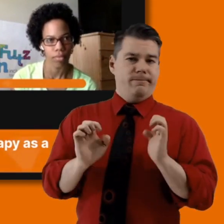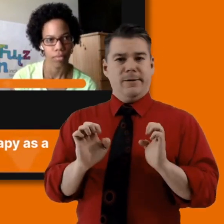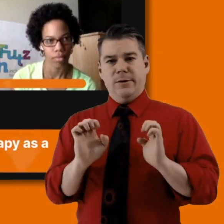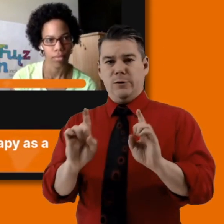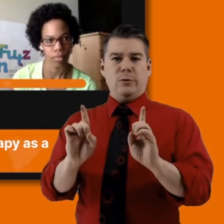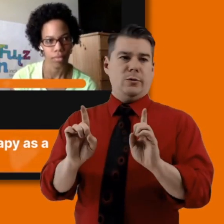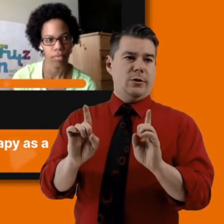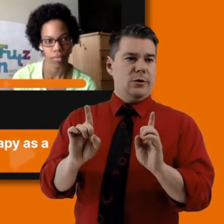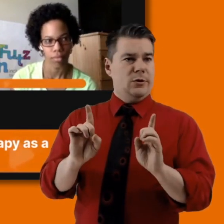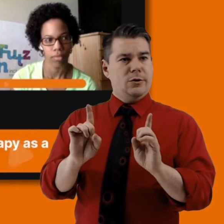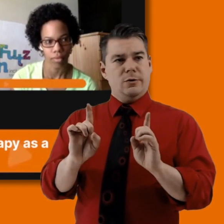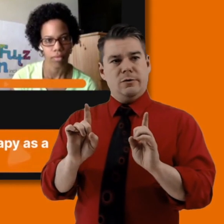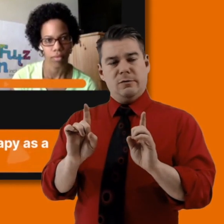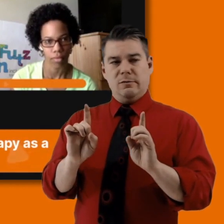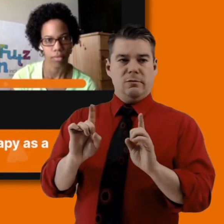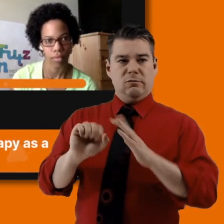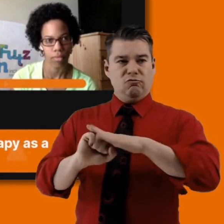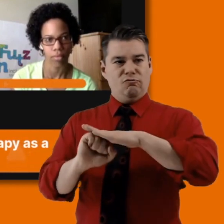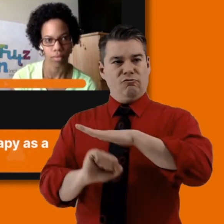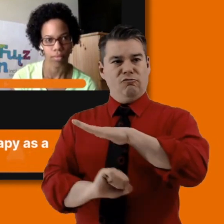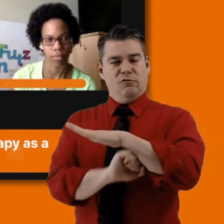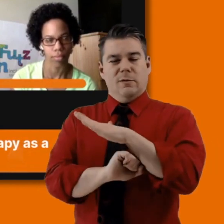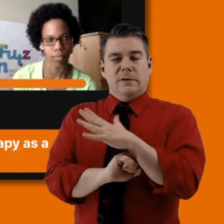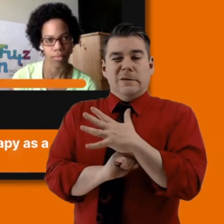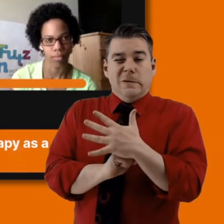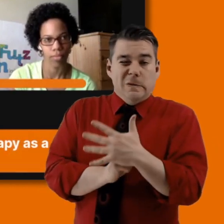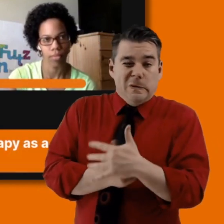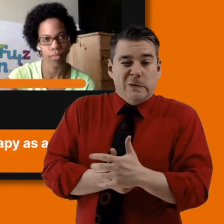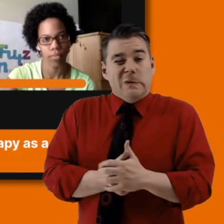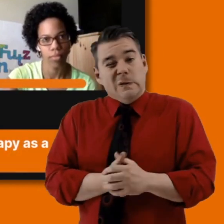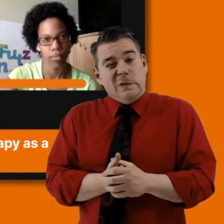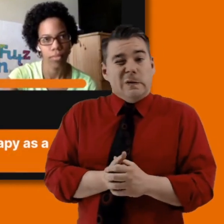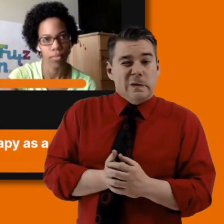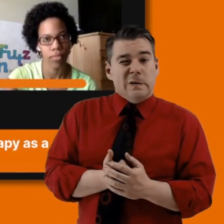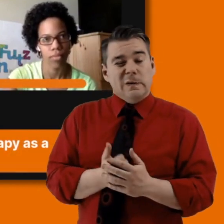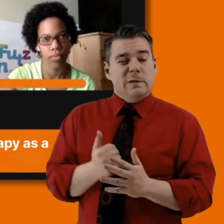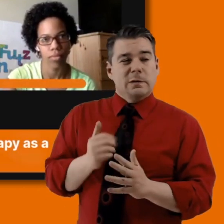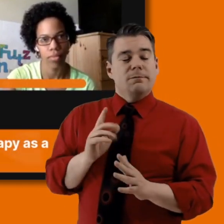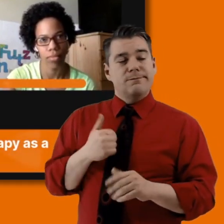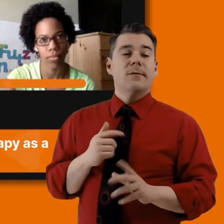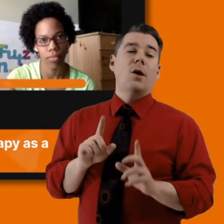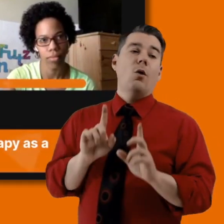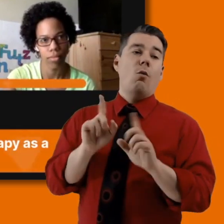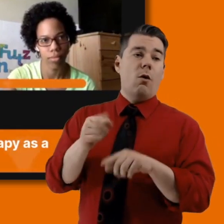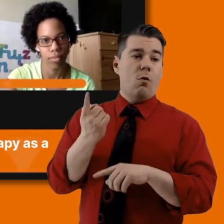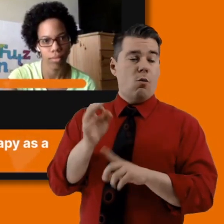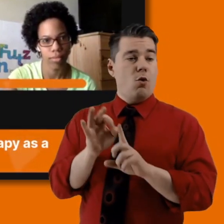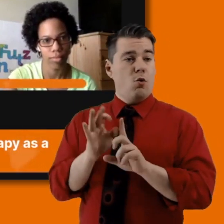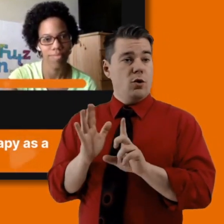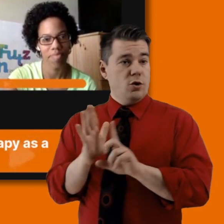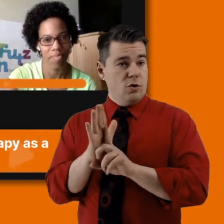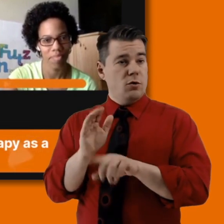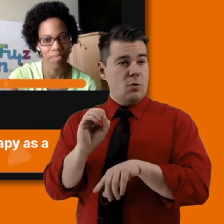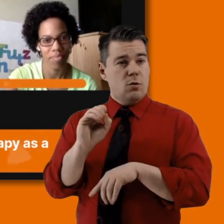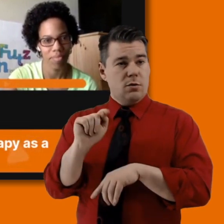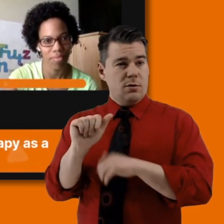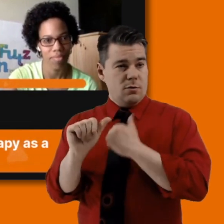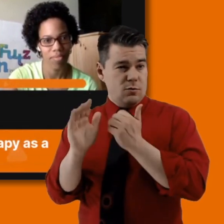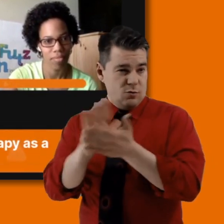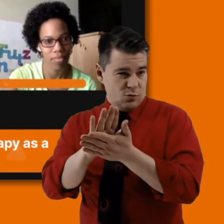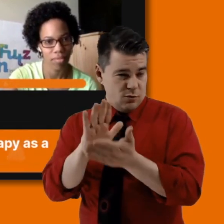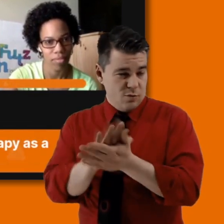educational framework, and that didn't speak to me. And then I went for an orientation at OTA